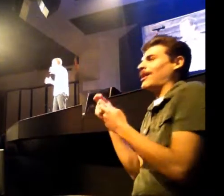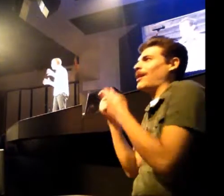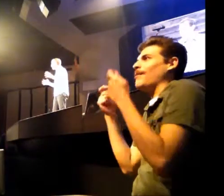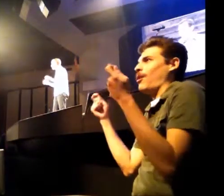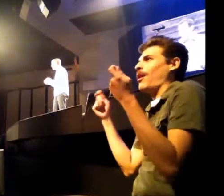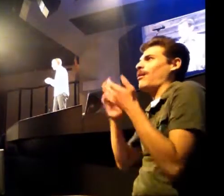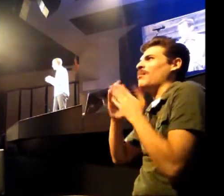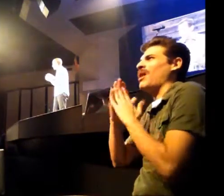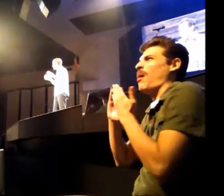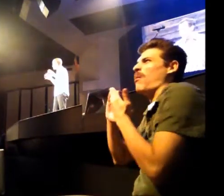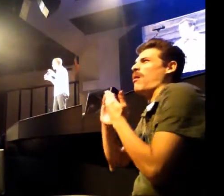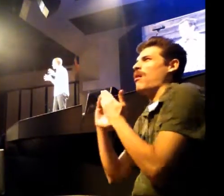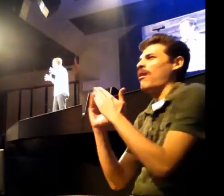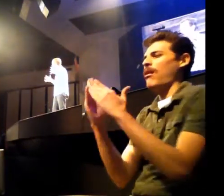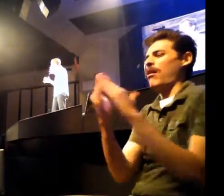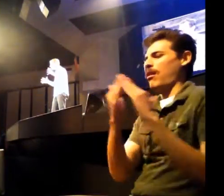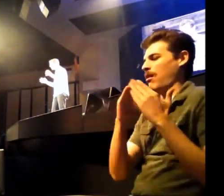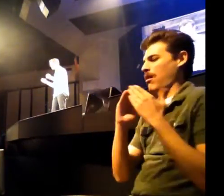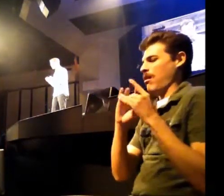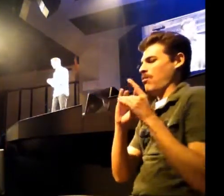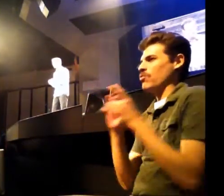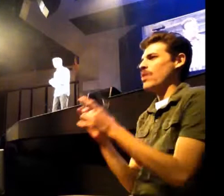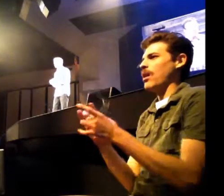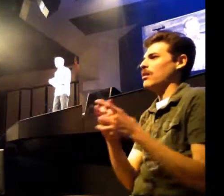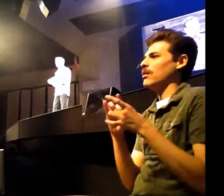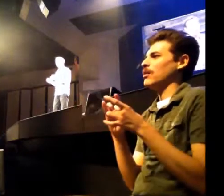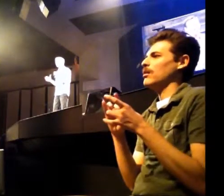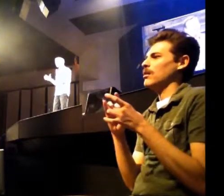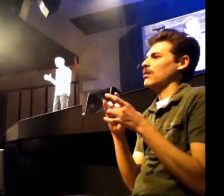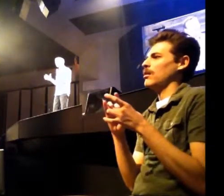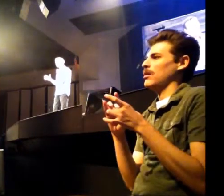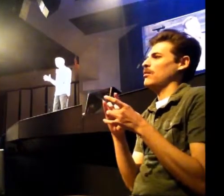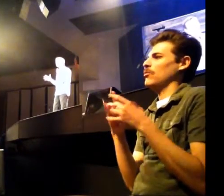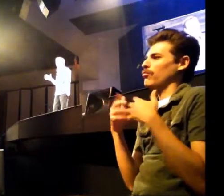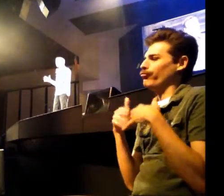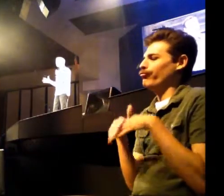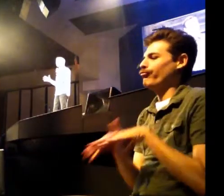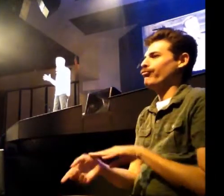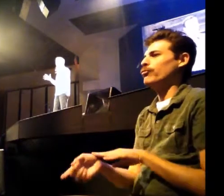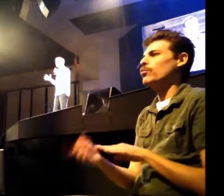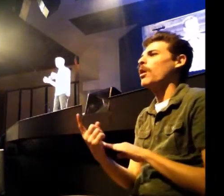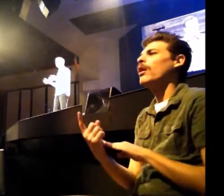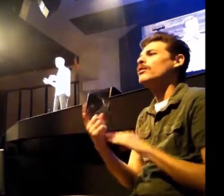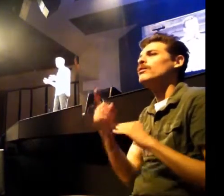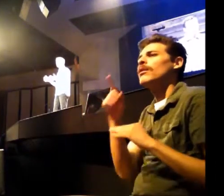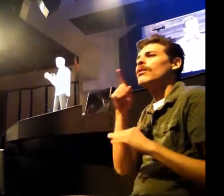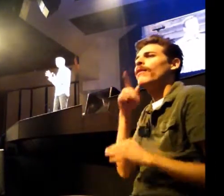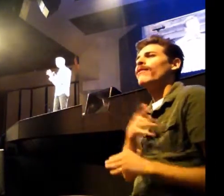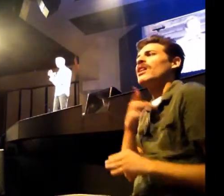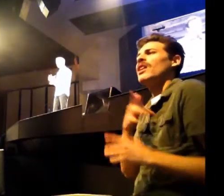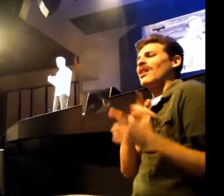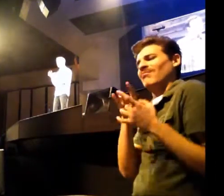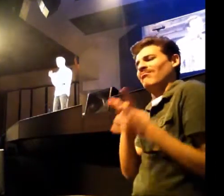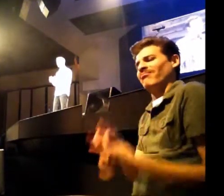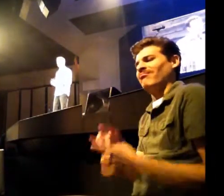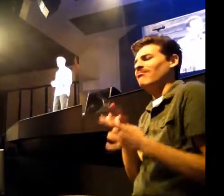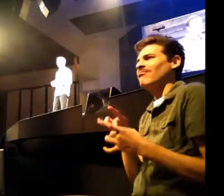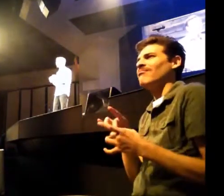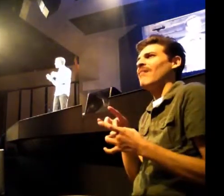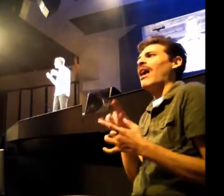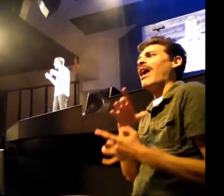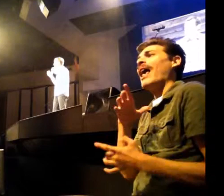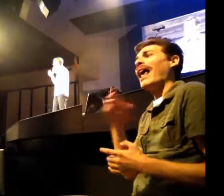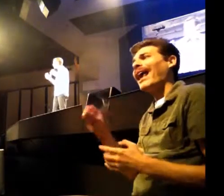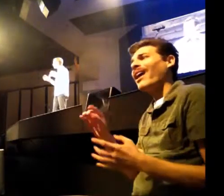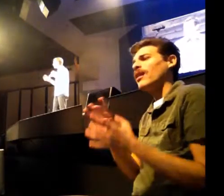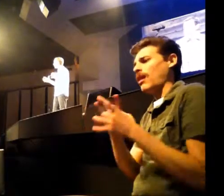as a community. And more than just a community with one another, it had a way of uniting them as a community and being united with God. And